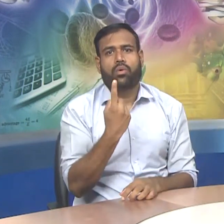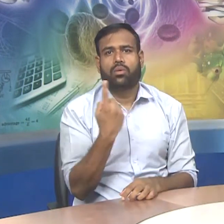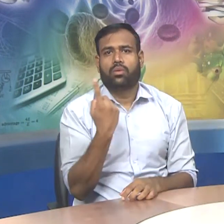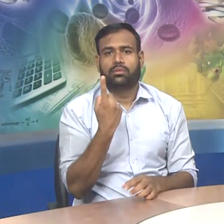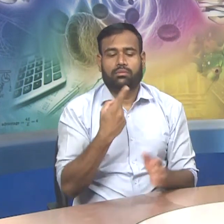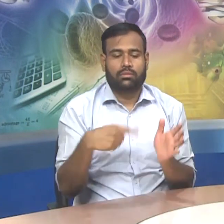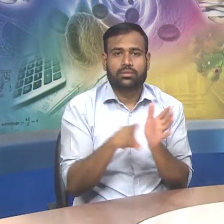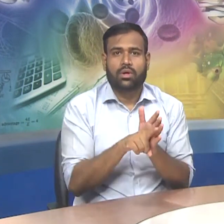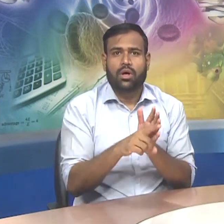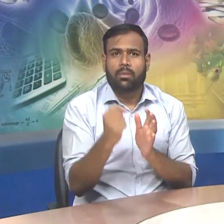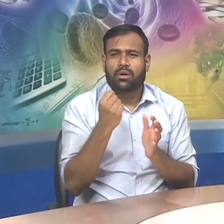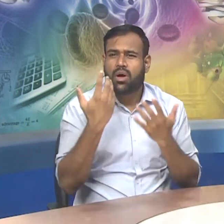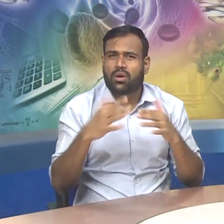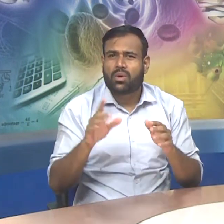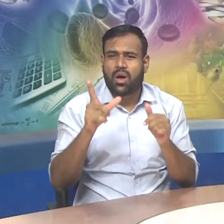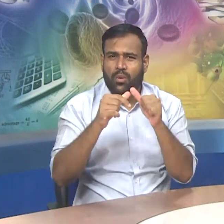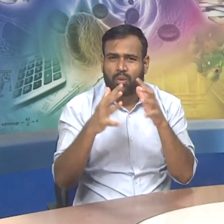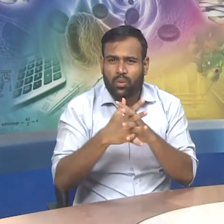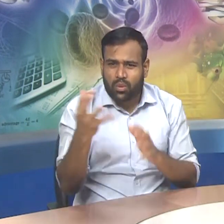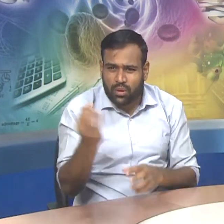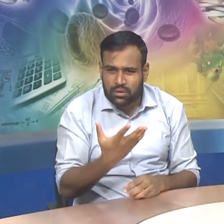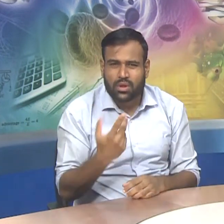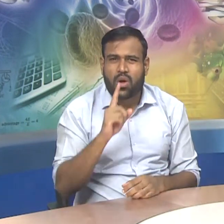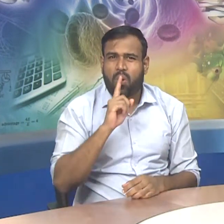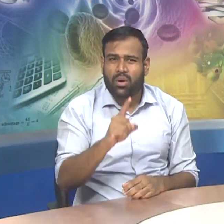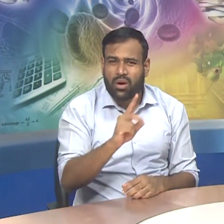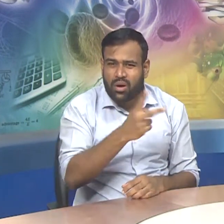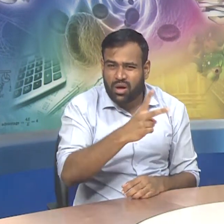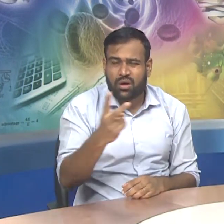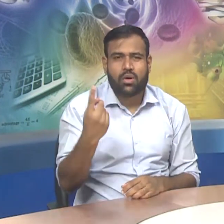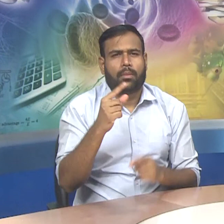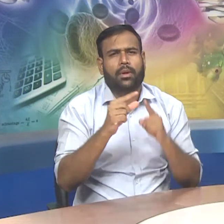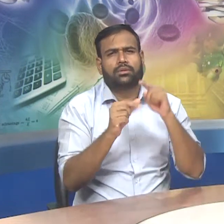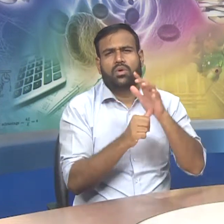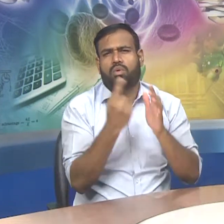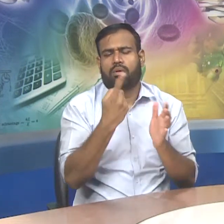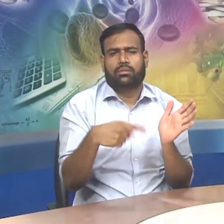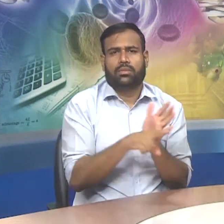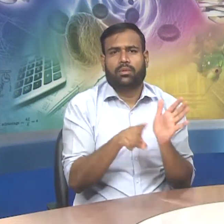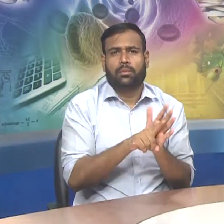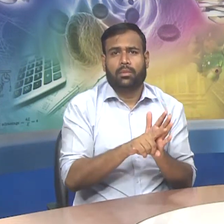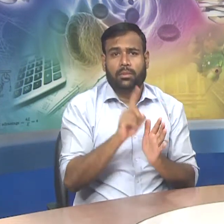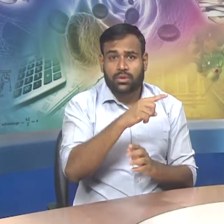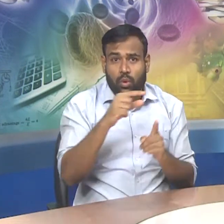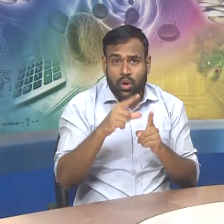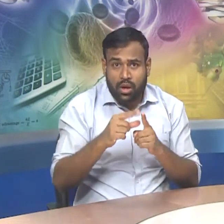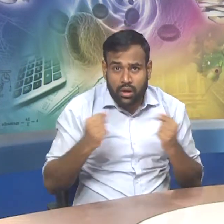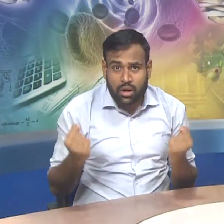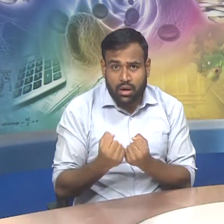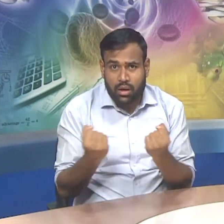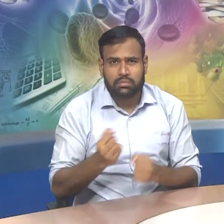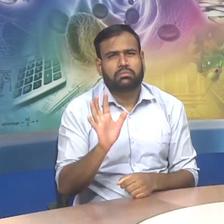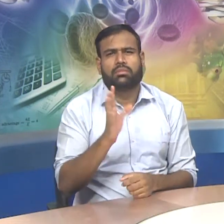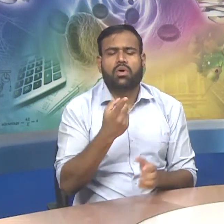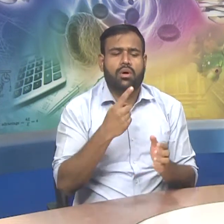We are all aware that President of India is the nominal head of the state.